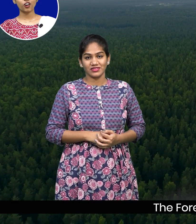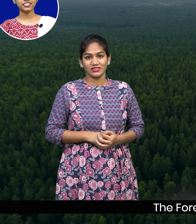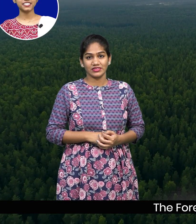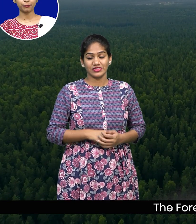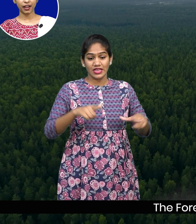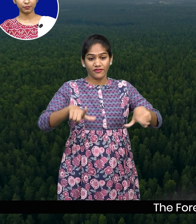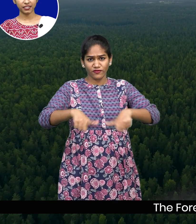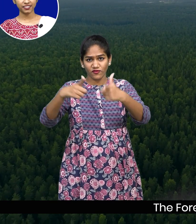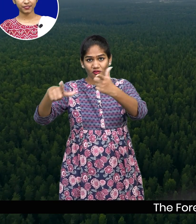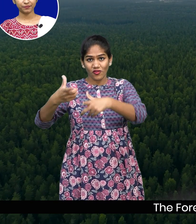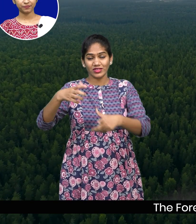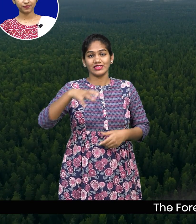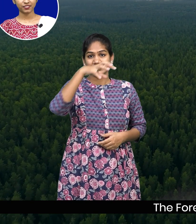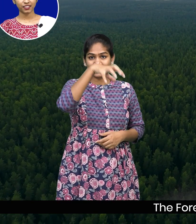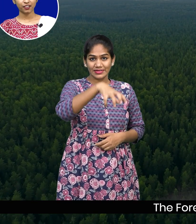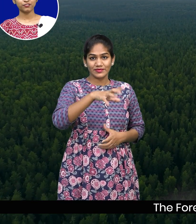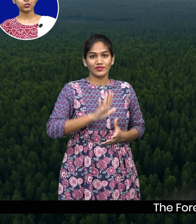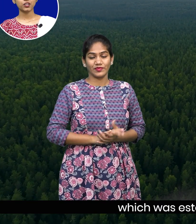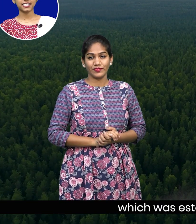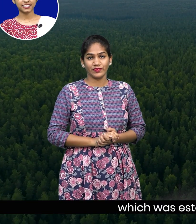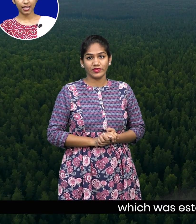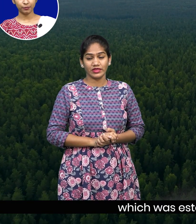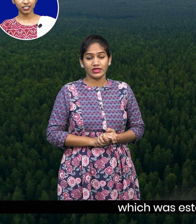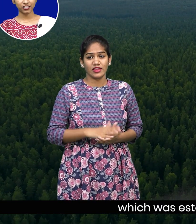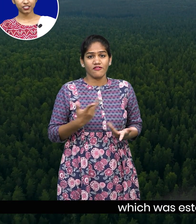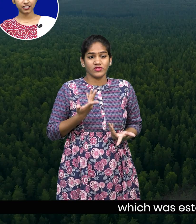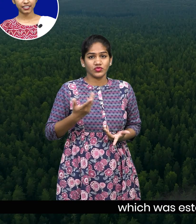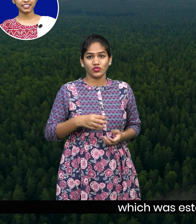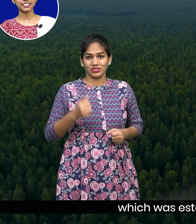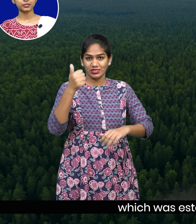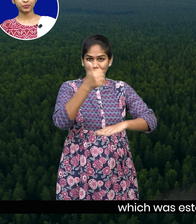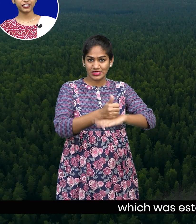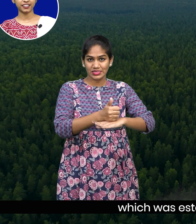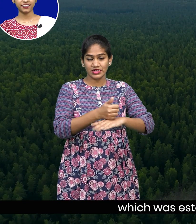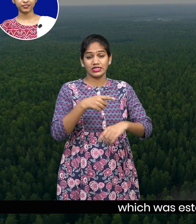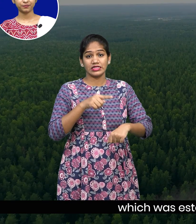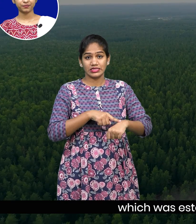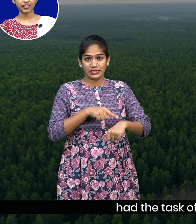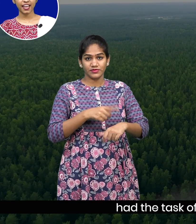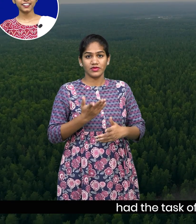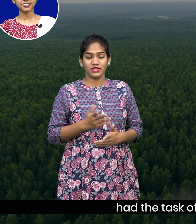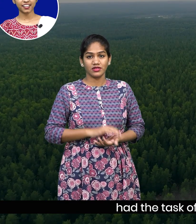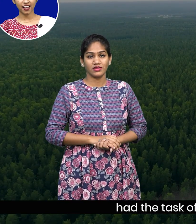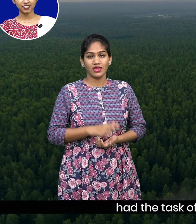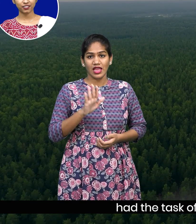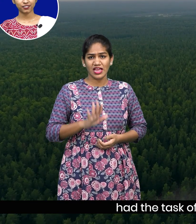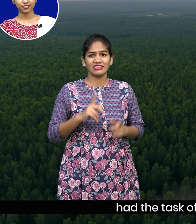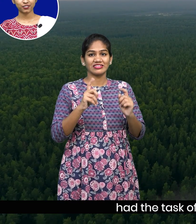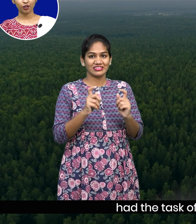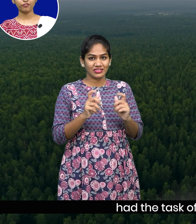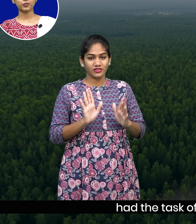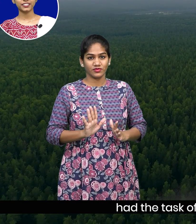The Forest Department, which was established in this period, had the